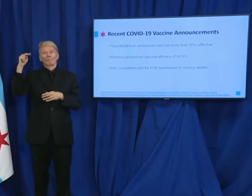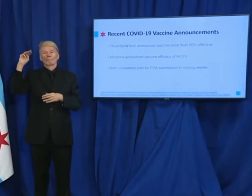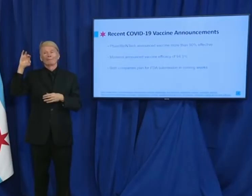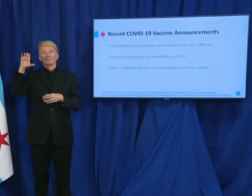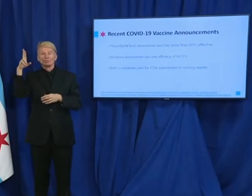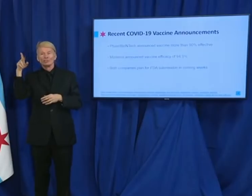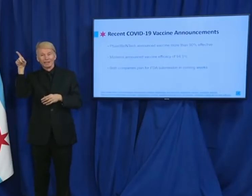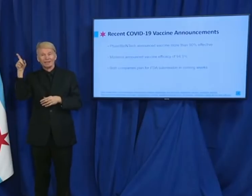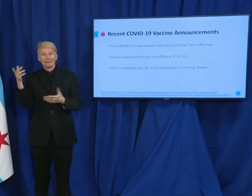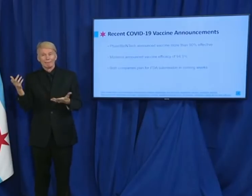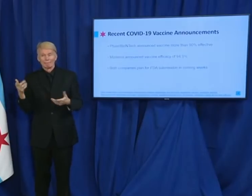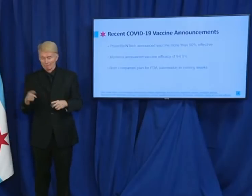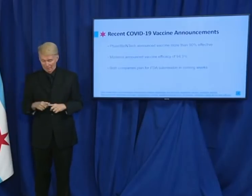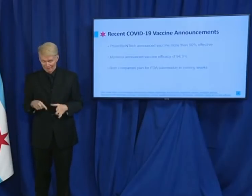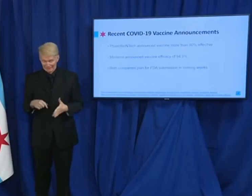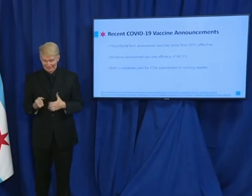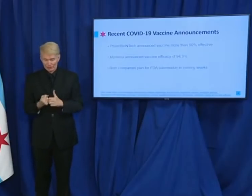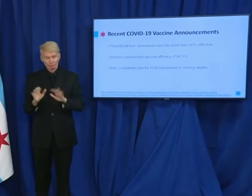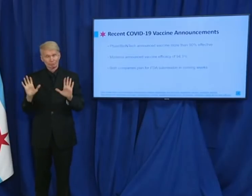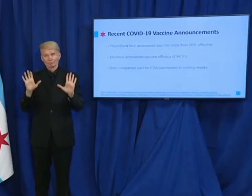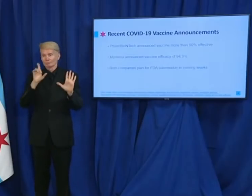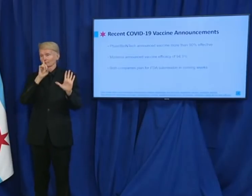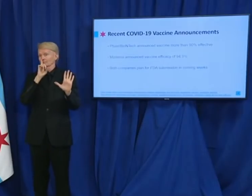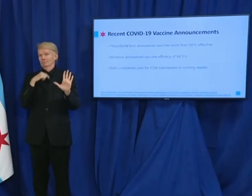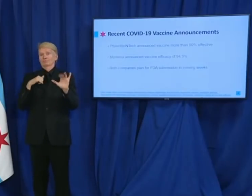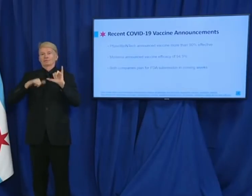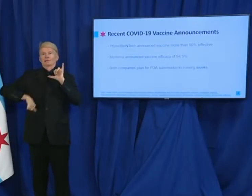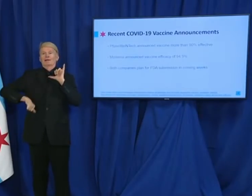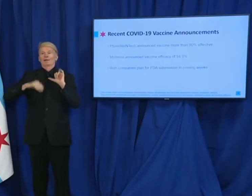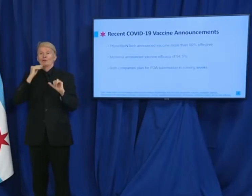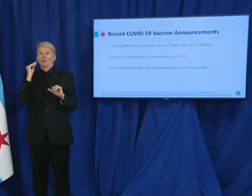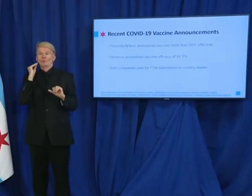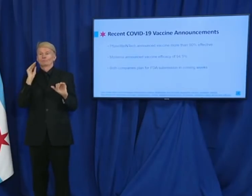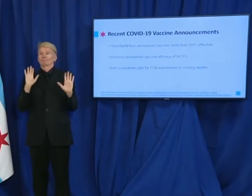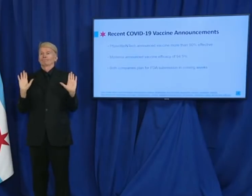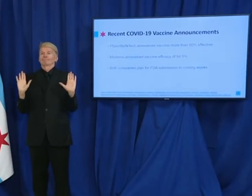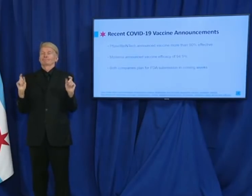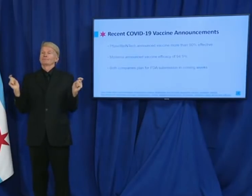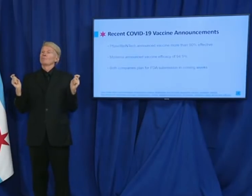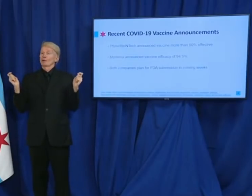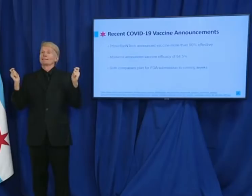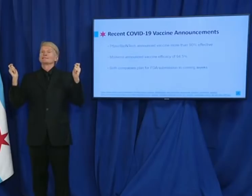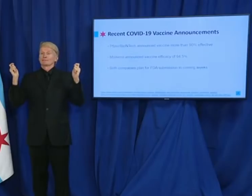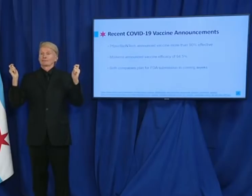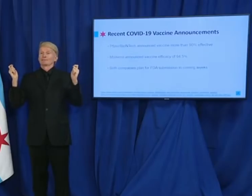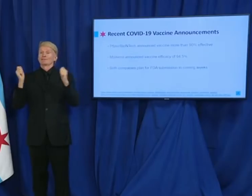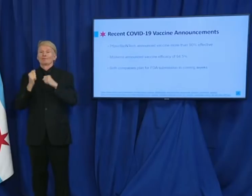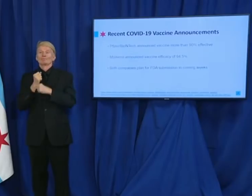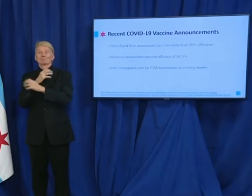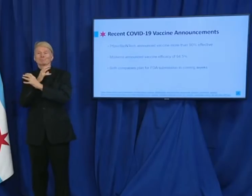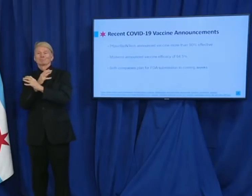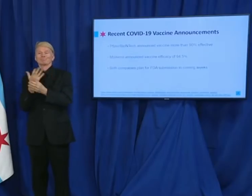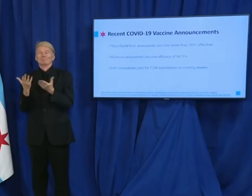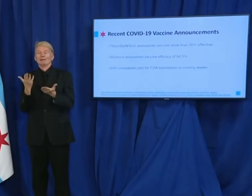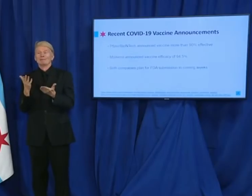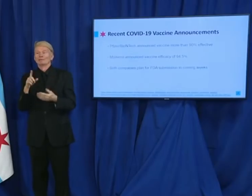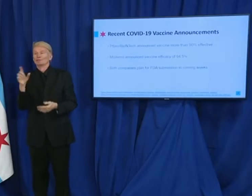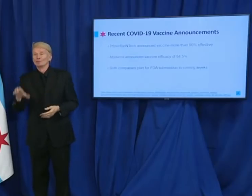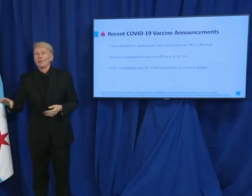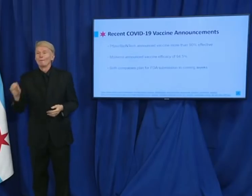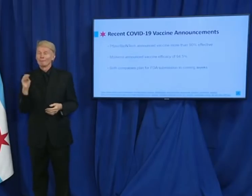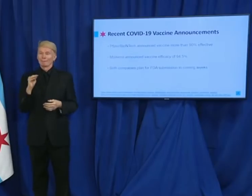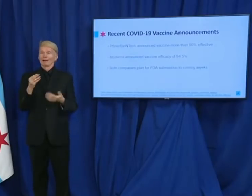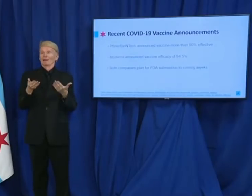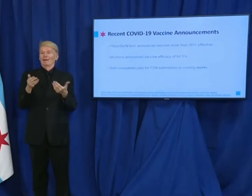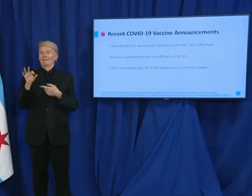Thanksgiving. This year, I'll be staying home. I'll be having that celebration over FaceTime or Zoom. It's